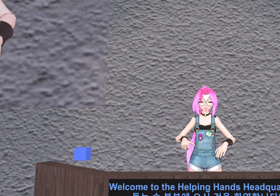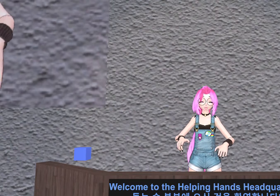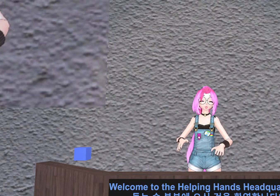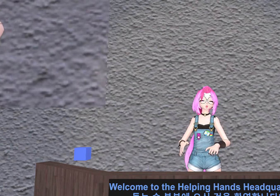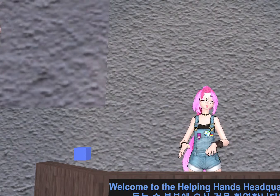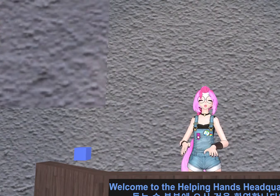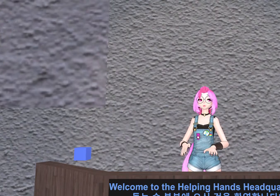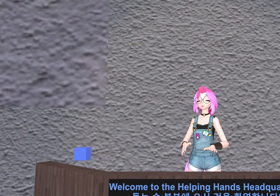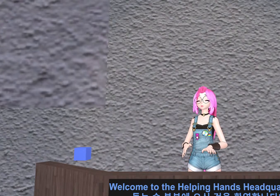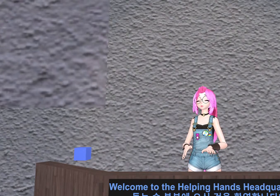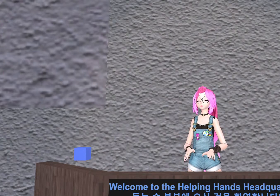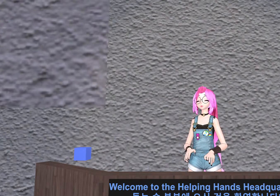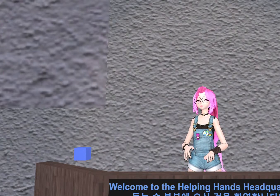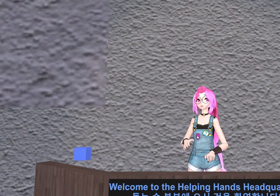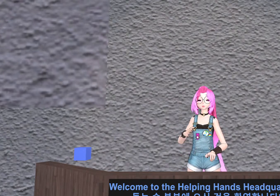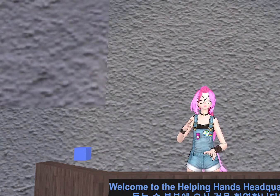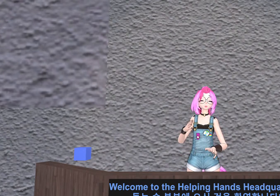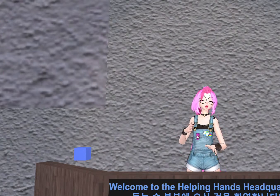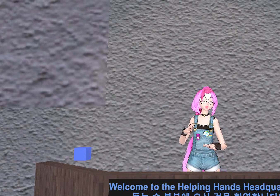voice deeper. Perfect.